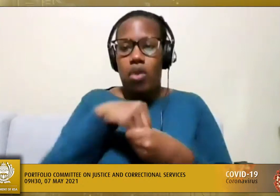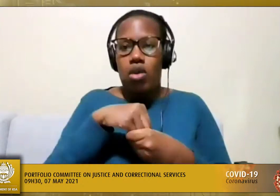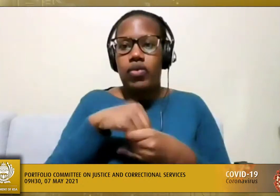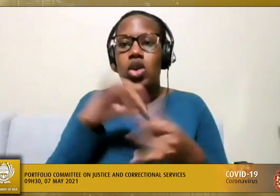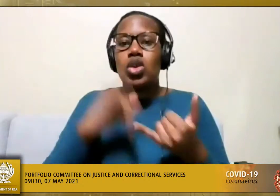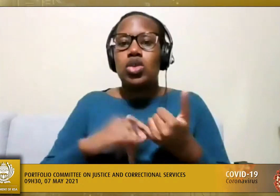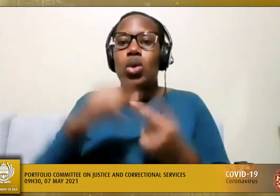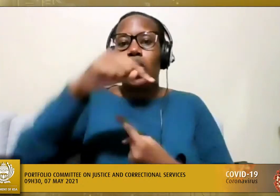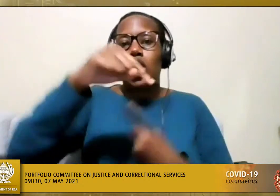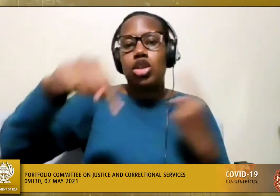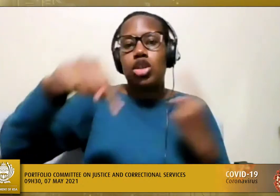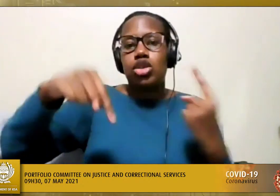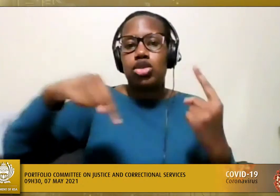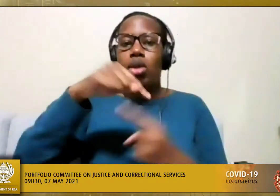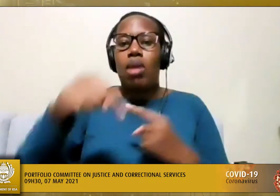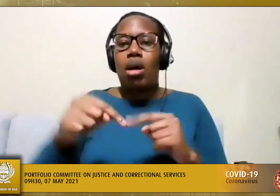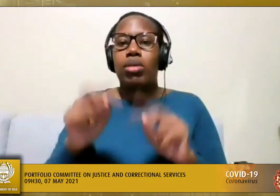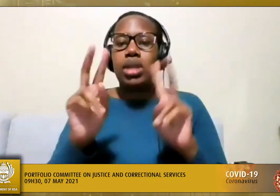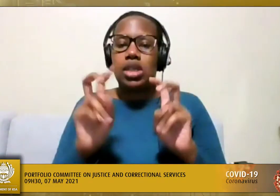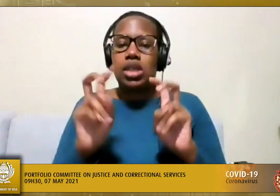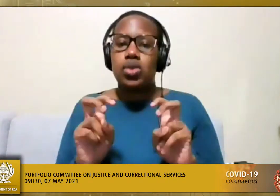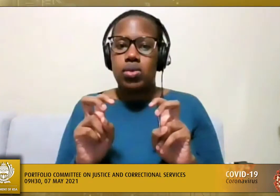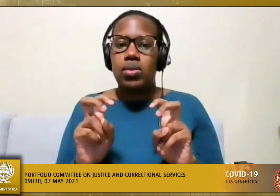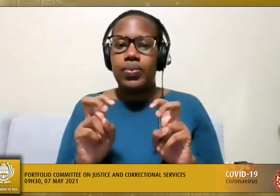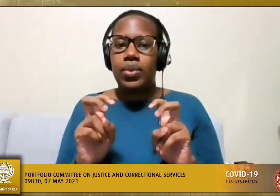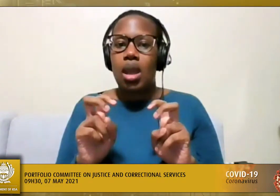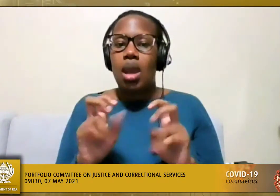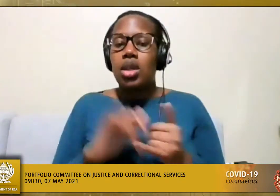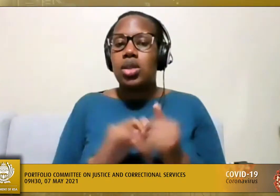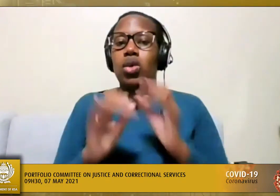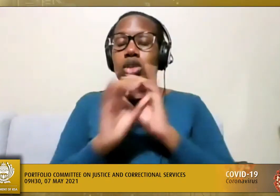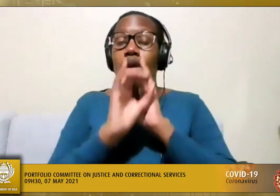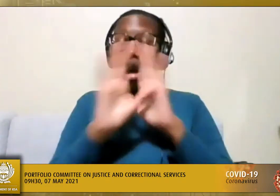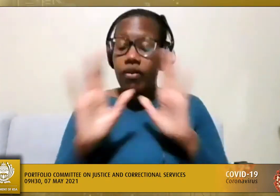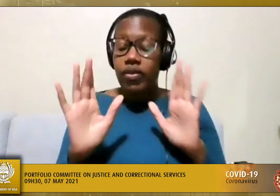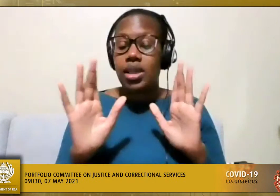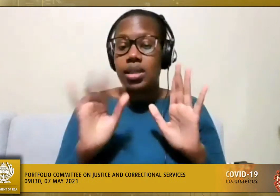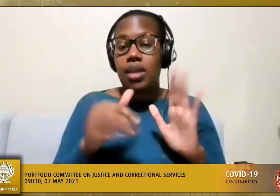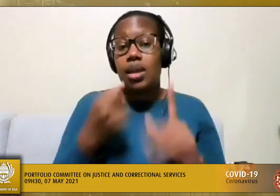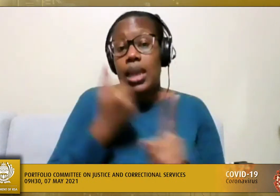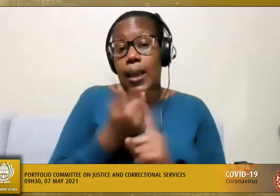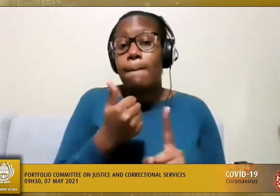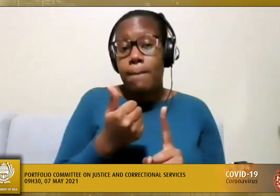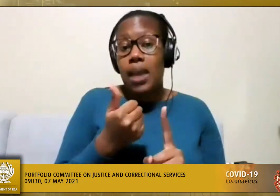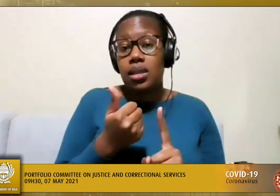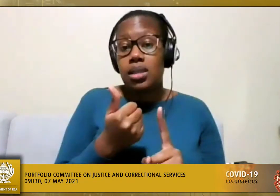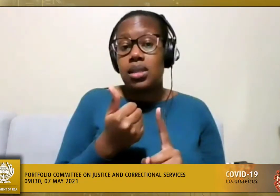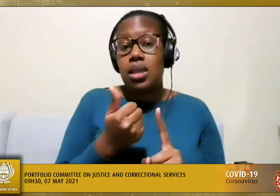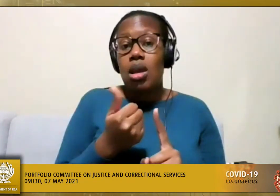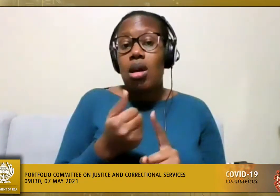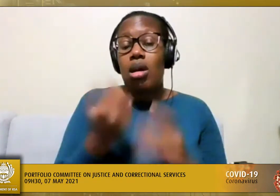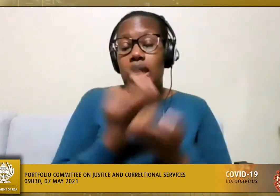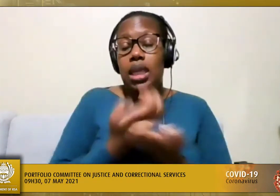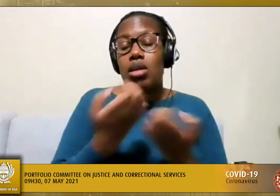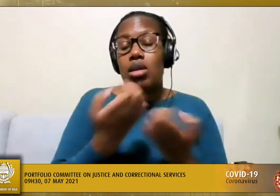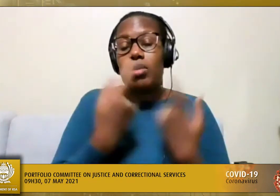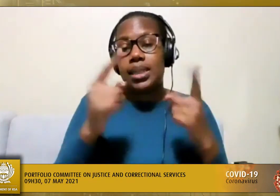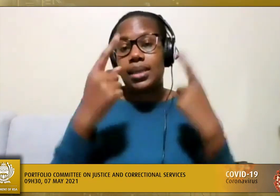around this issue and it's obvious that it does impact on the on the success of the economy